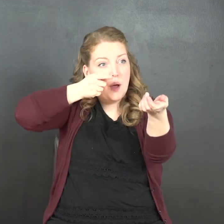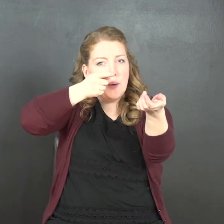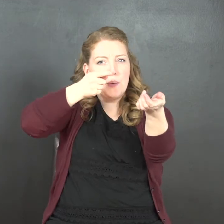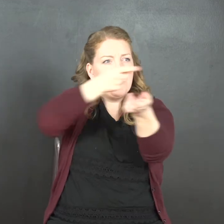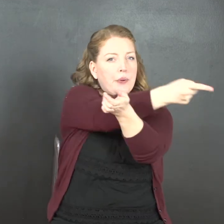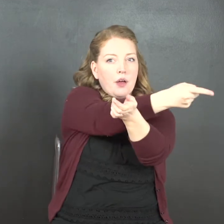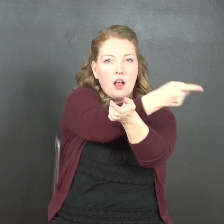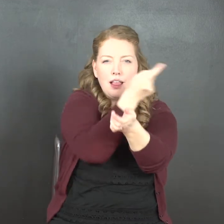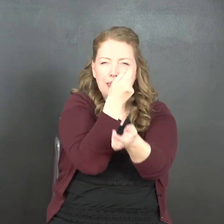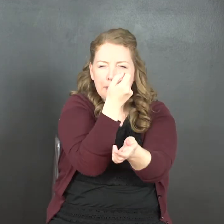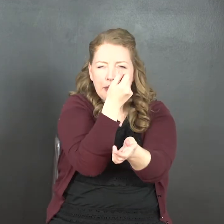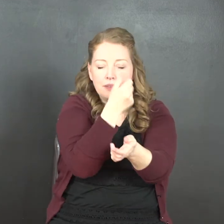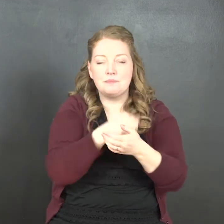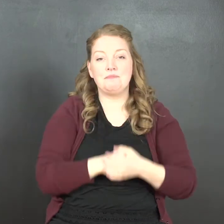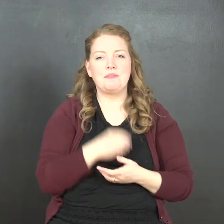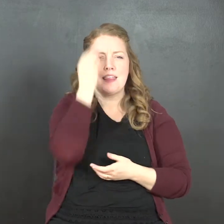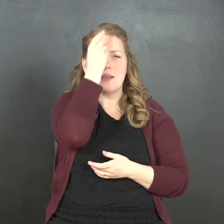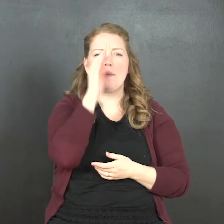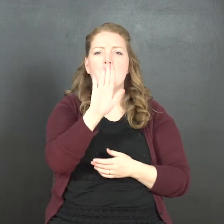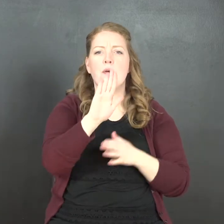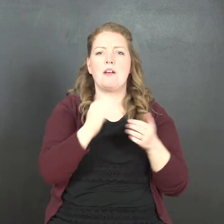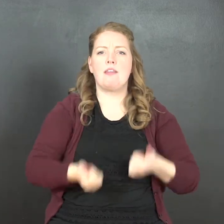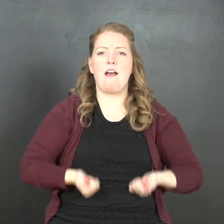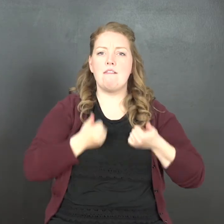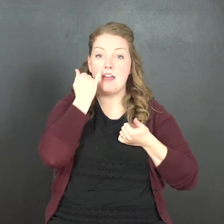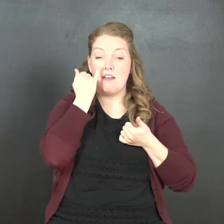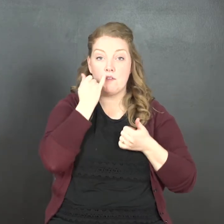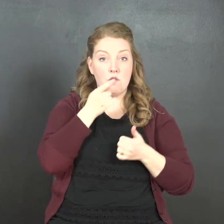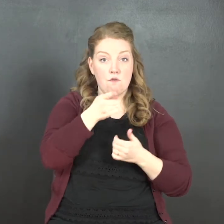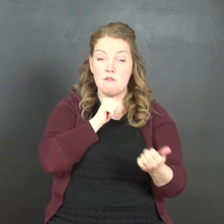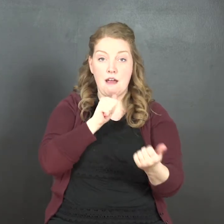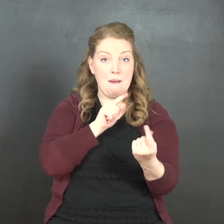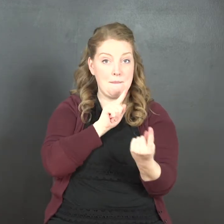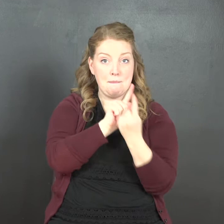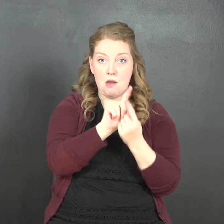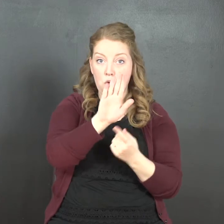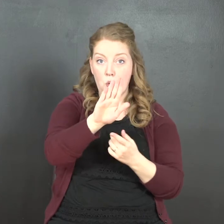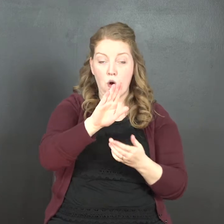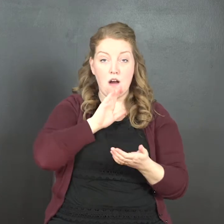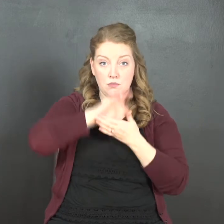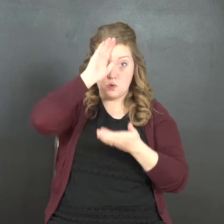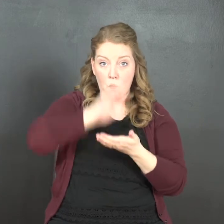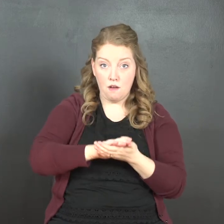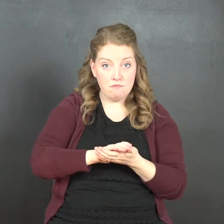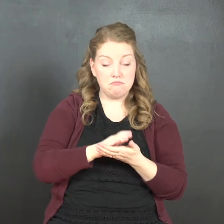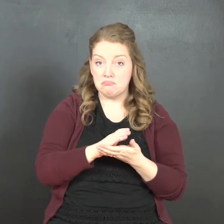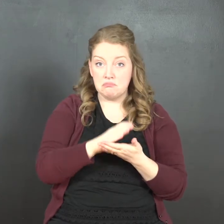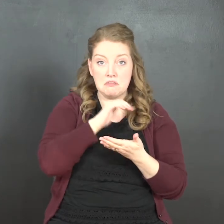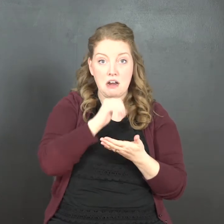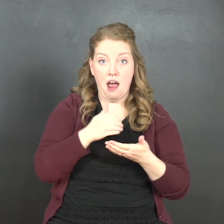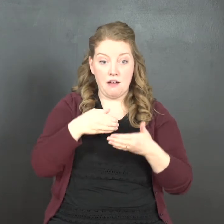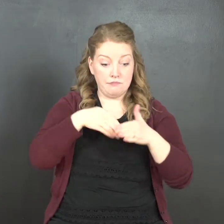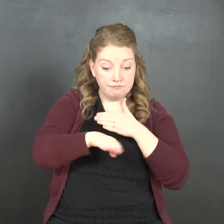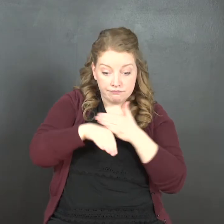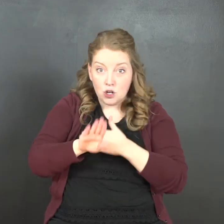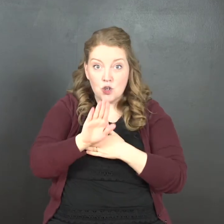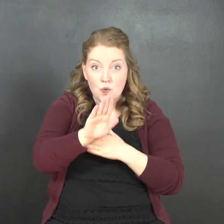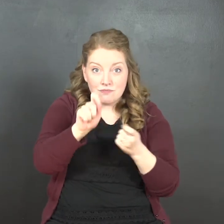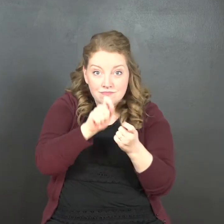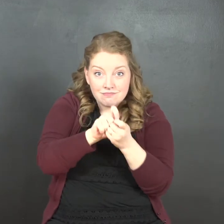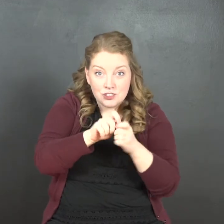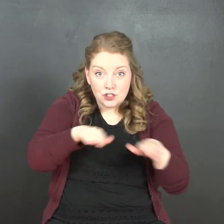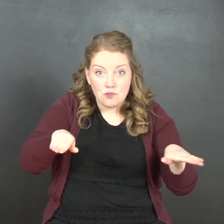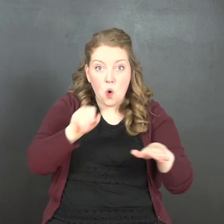had your kids? Or if you had never lived in this town or lived in the home that you live in today? The little word